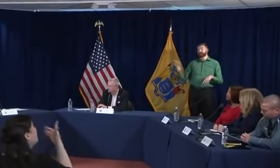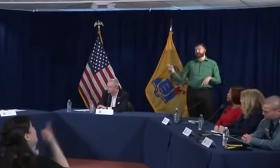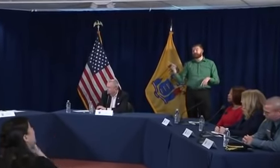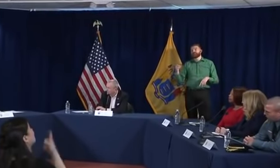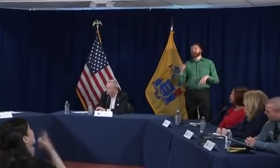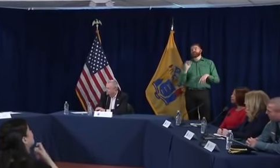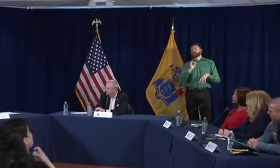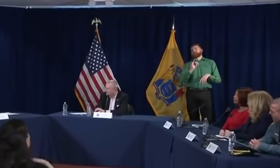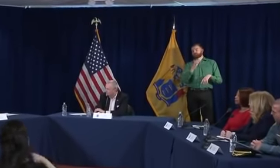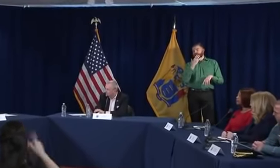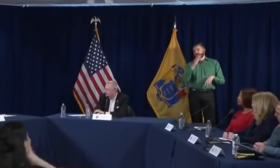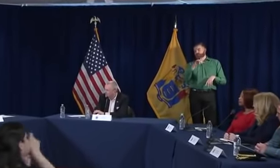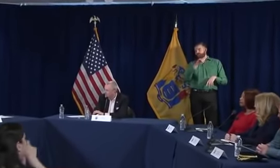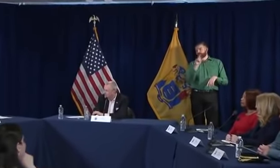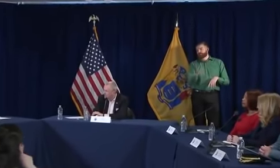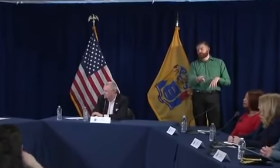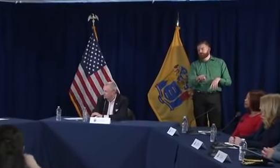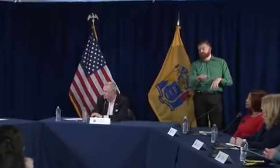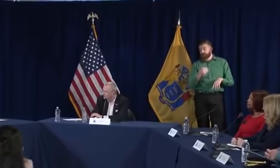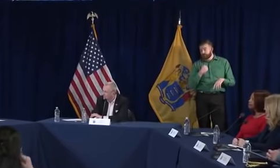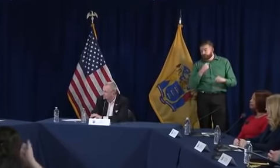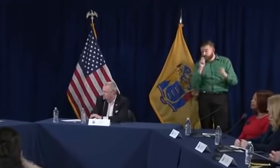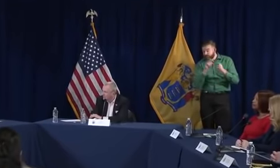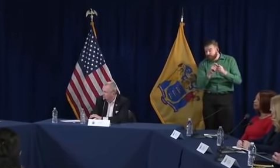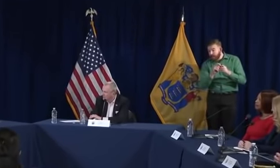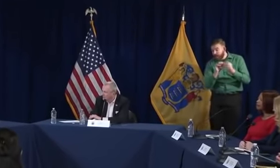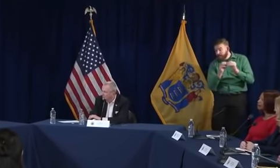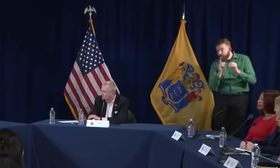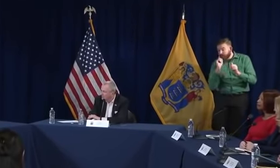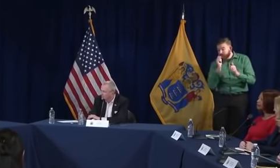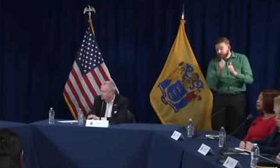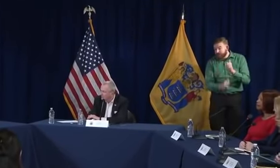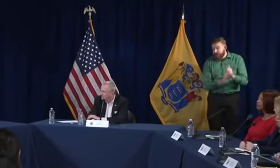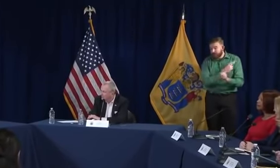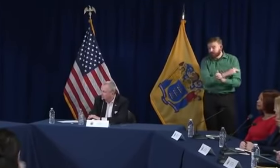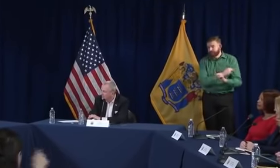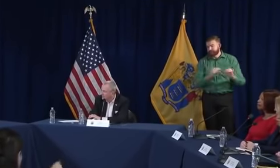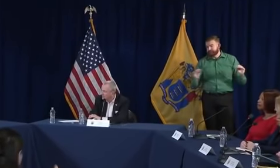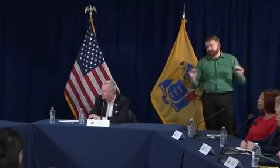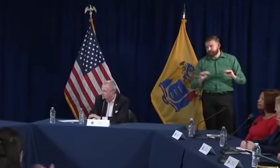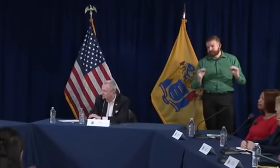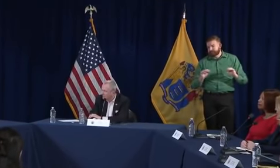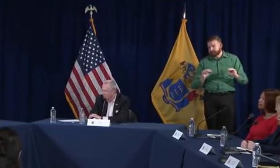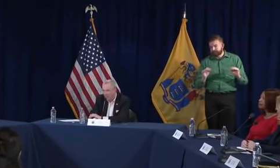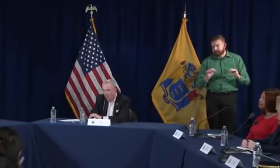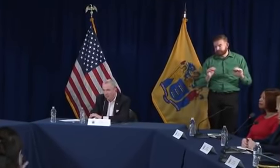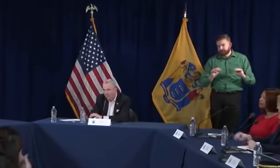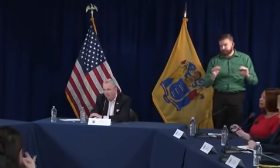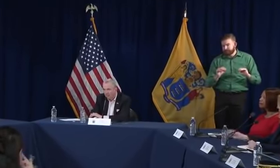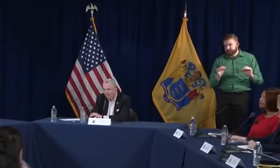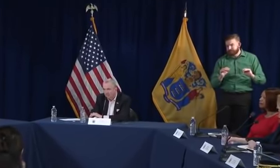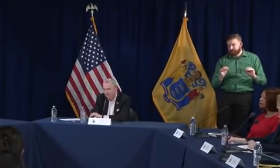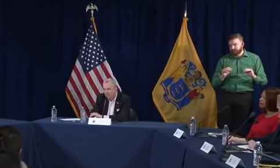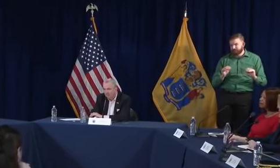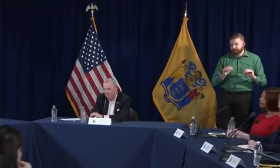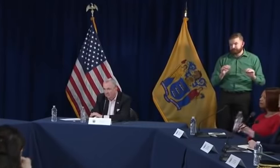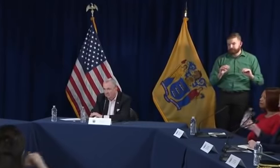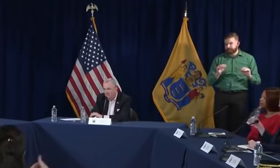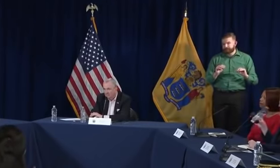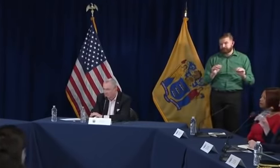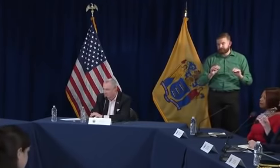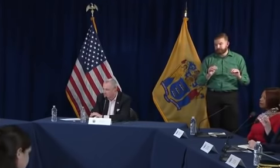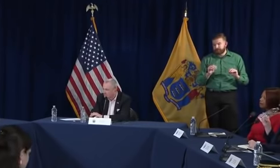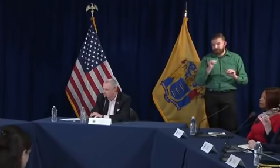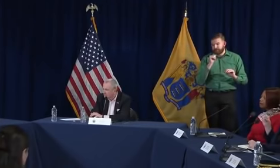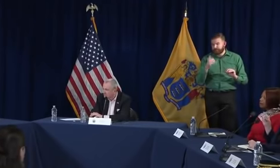the diagnosis in every hospital of a COVID-19 individual. We do know generally